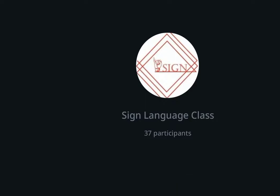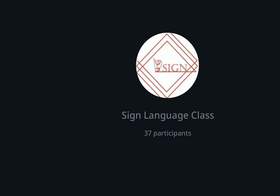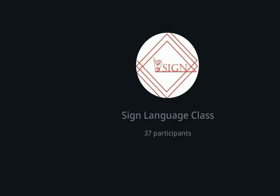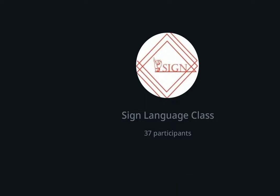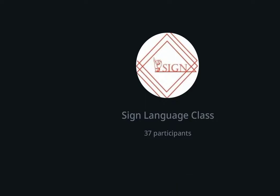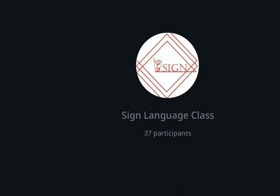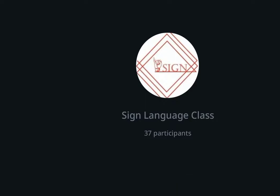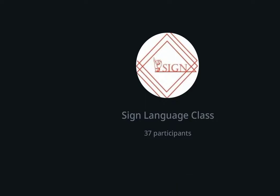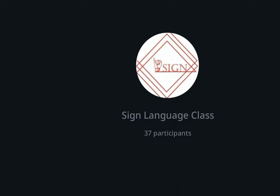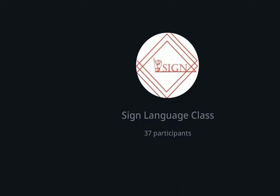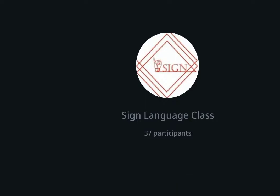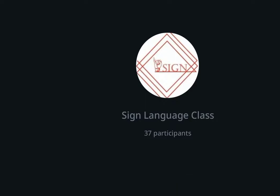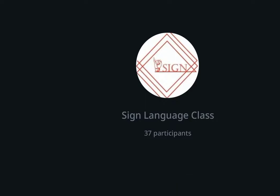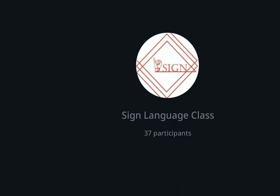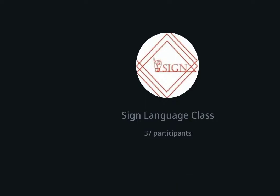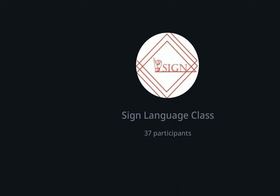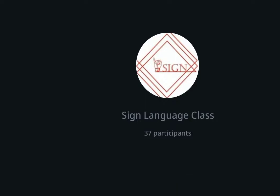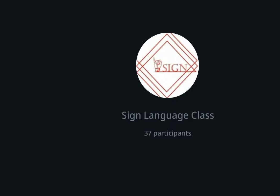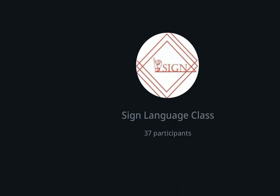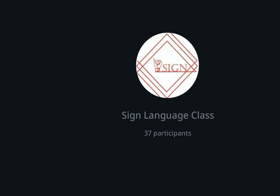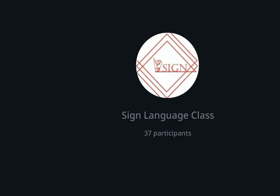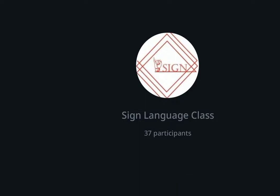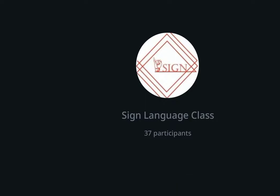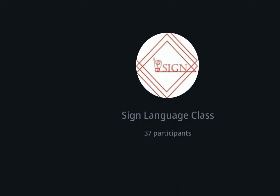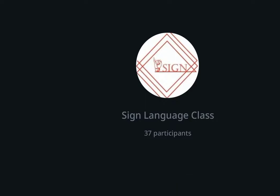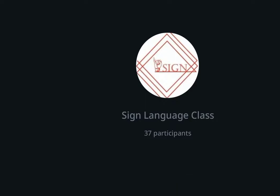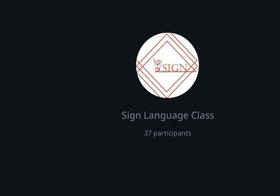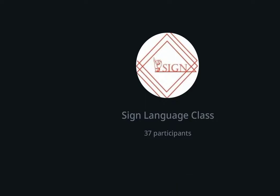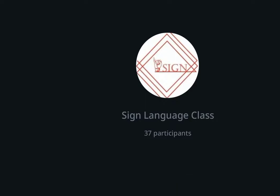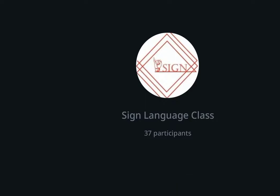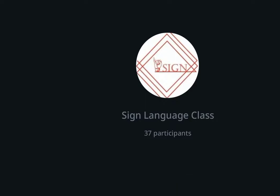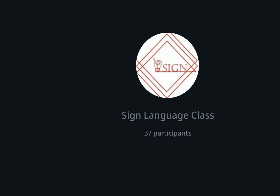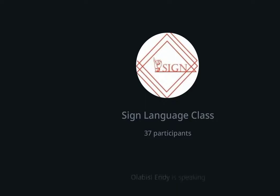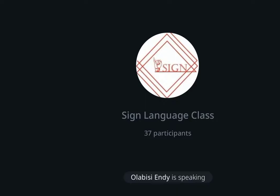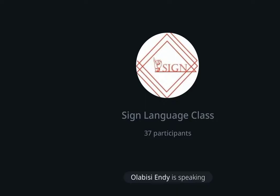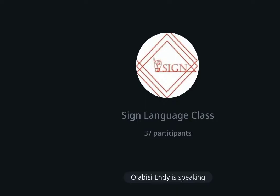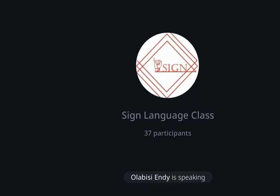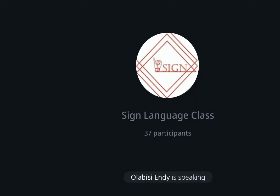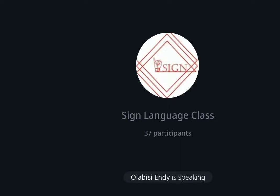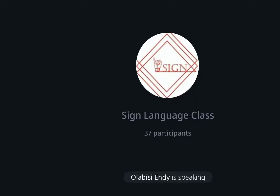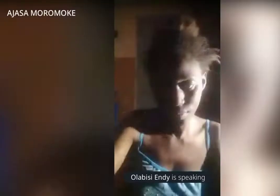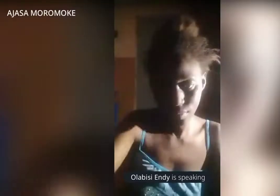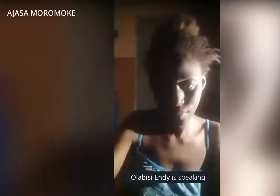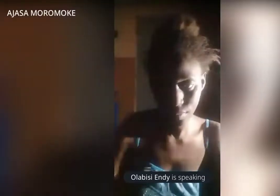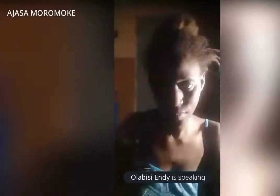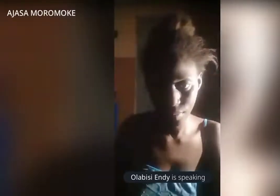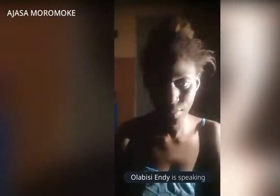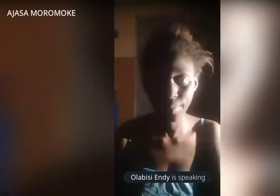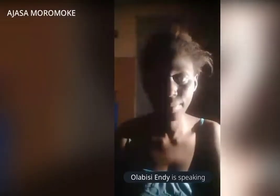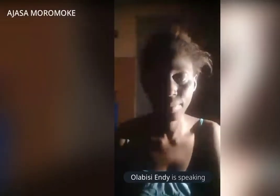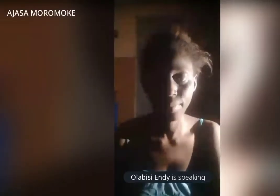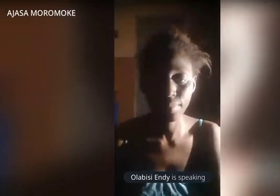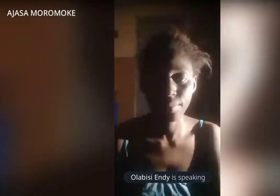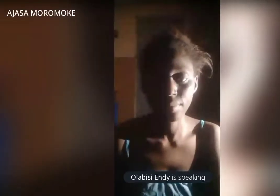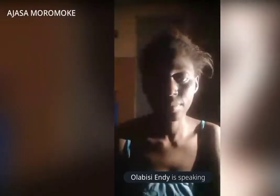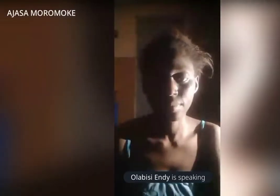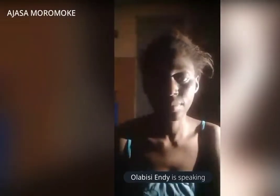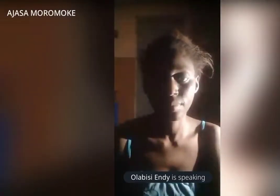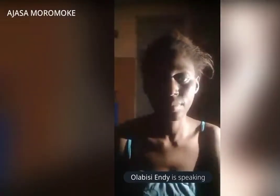Sorry, admin, can you remember what I just called? Okay, Ajasa, very good. Kemi, So Chioma, please